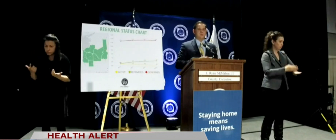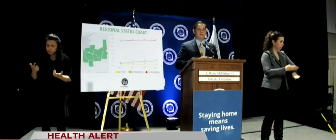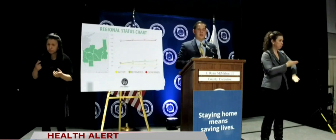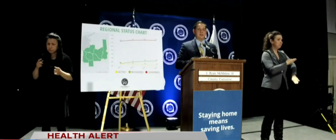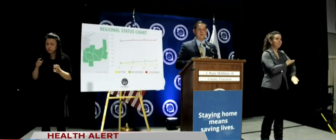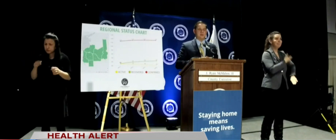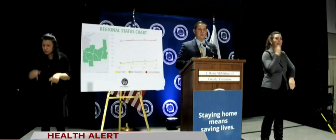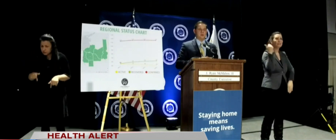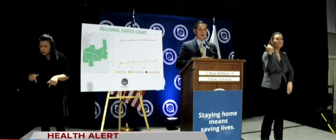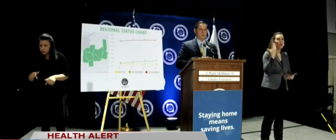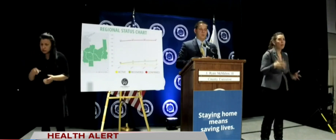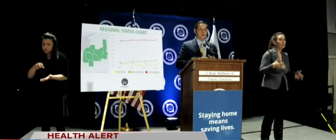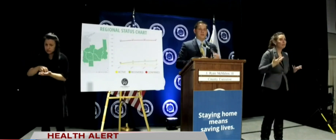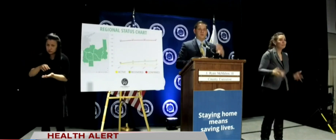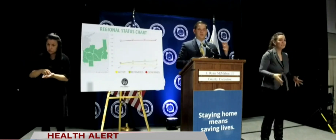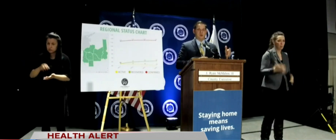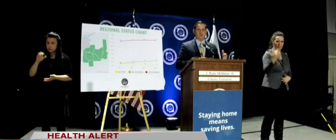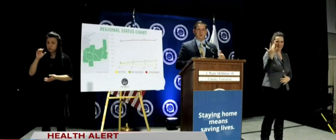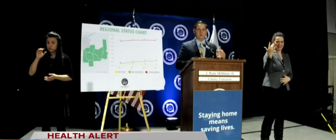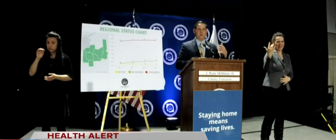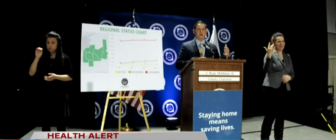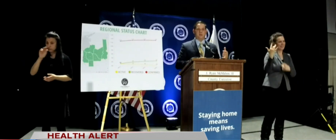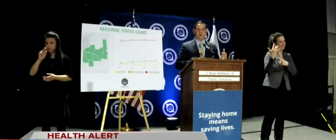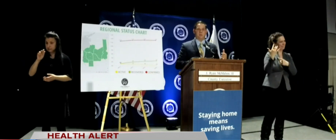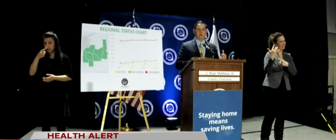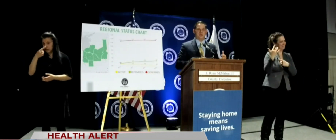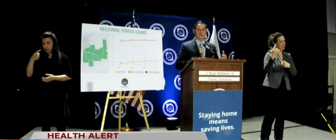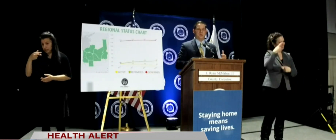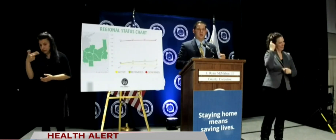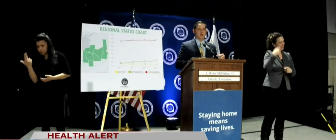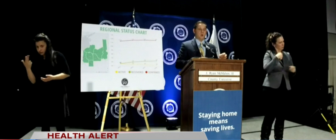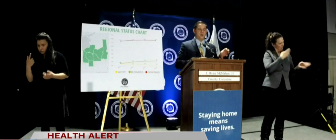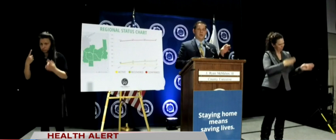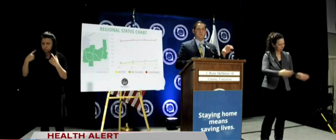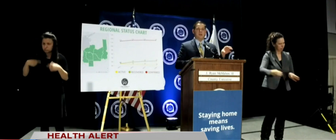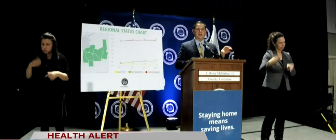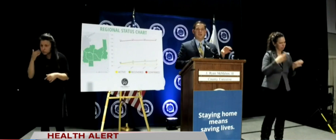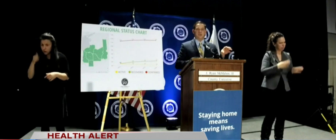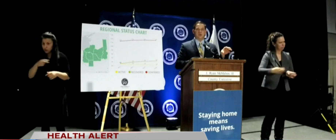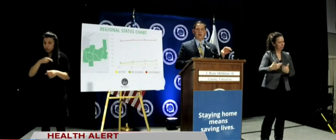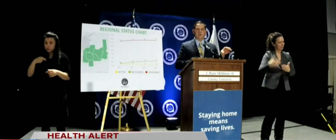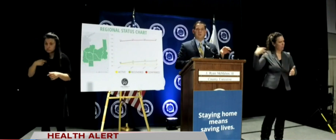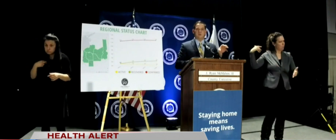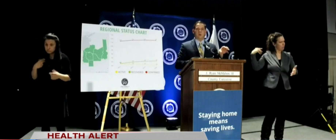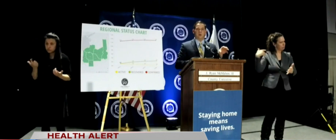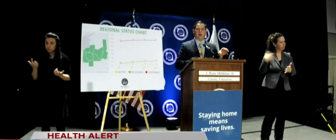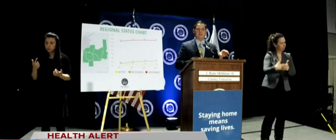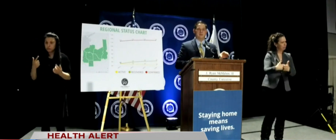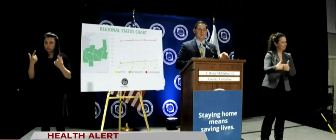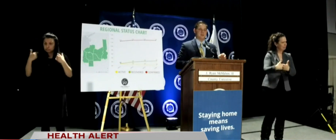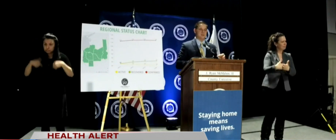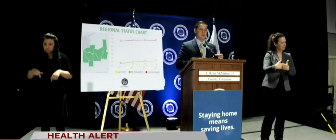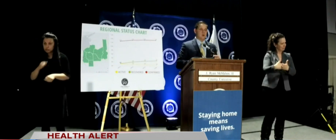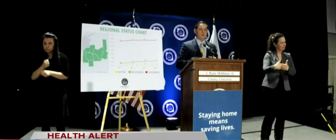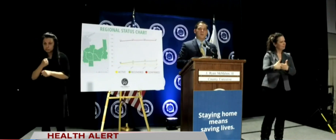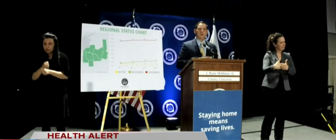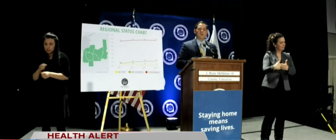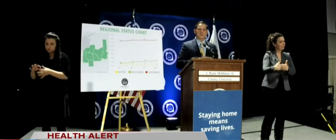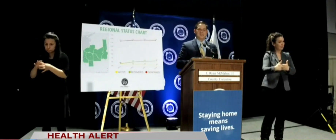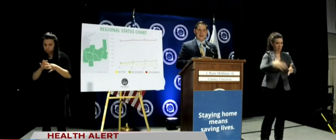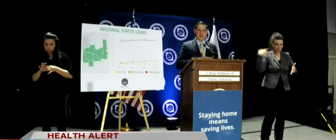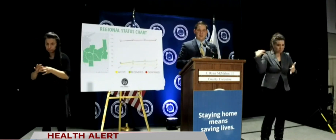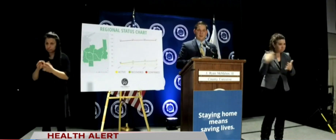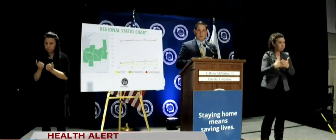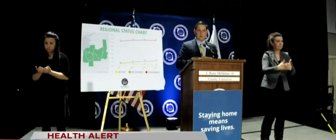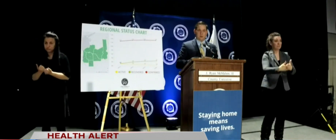Just besides having the robust infrastructure and the planning and preparation, going into mitigation strategies before we had positive cases, we're in the middle